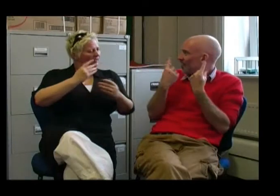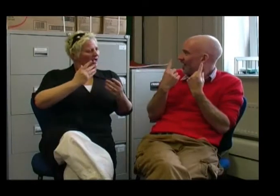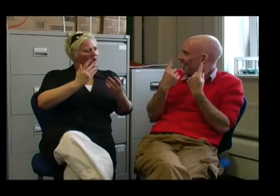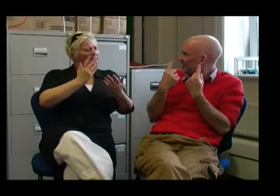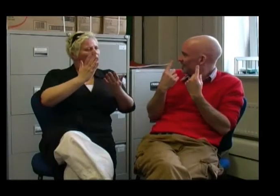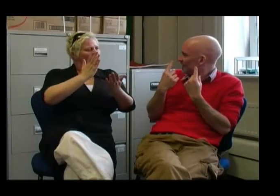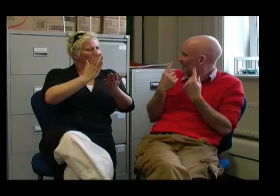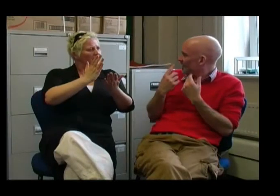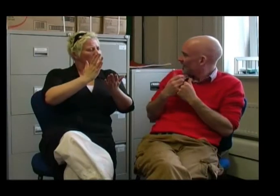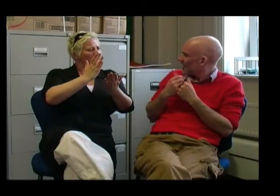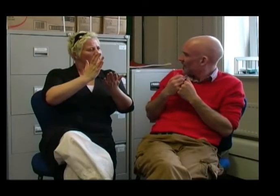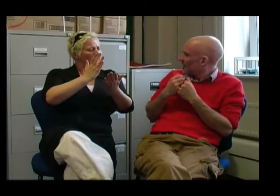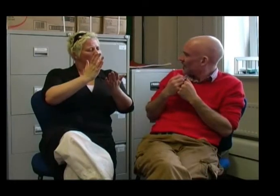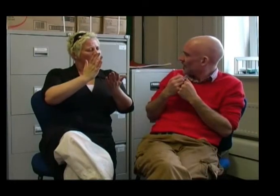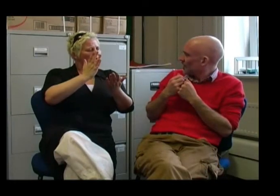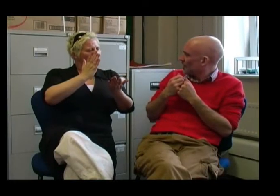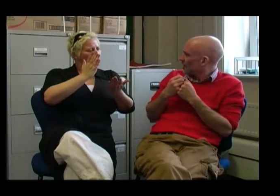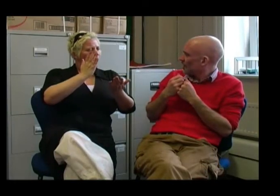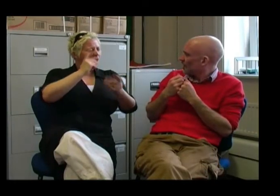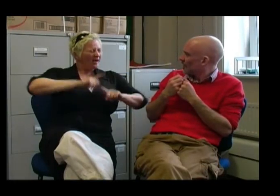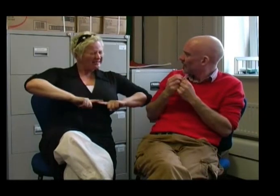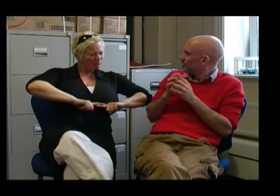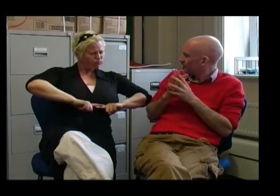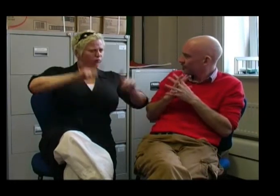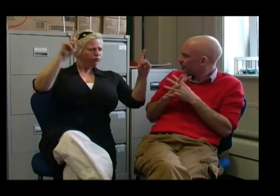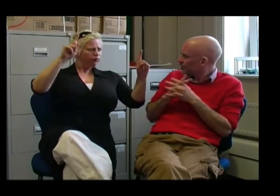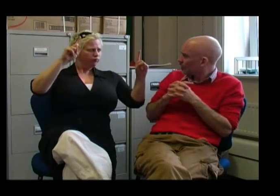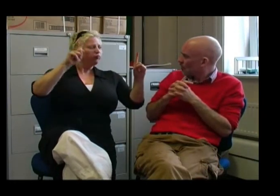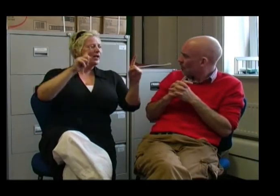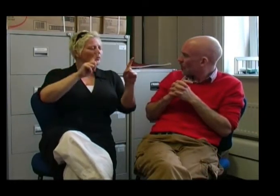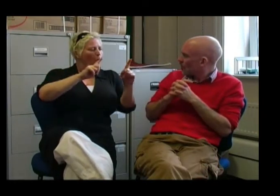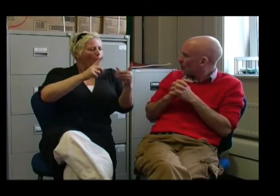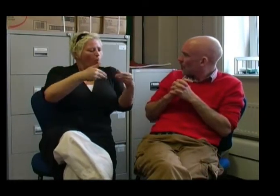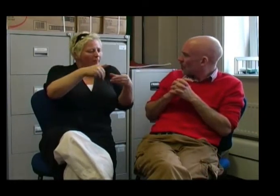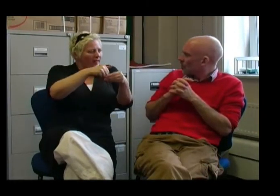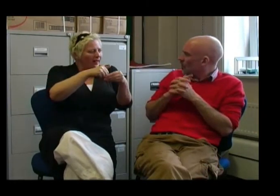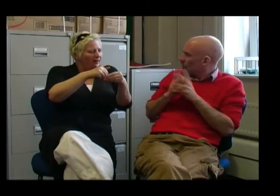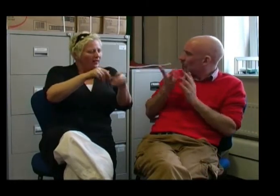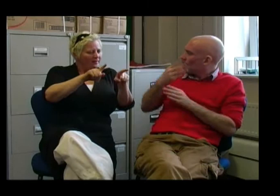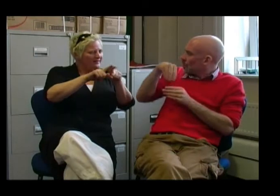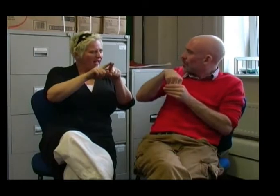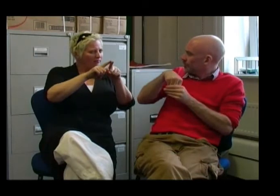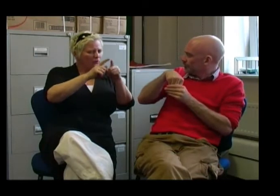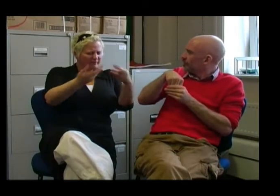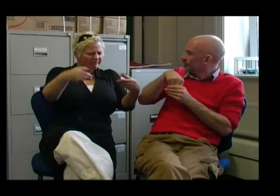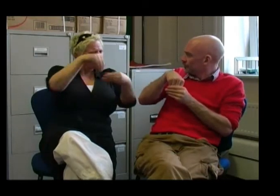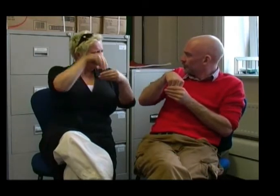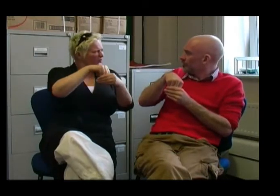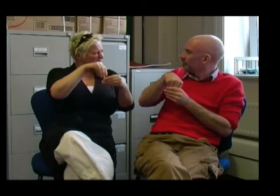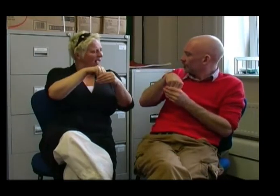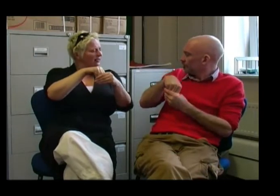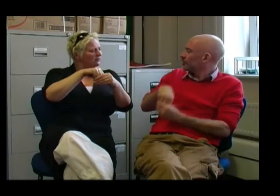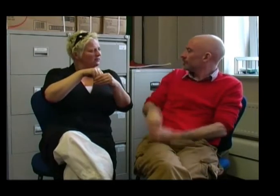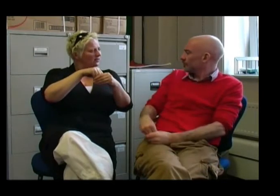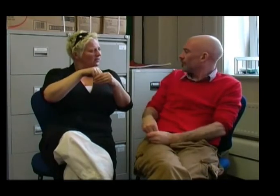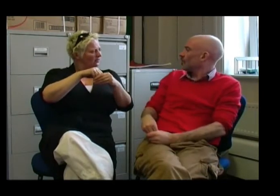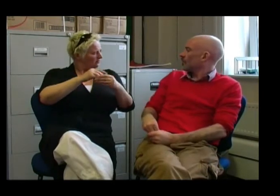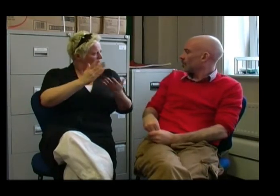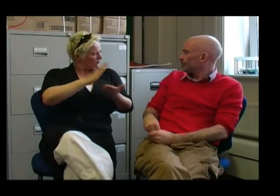Are they going to realise that it's two different stories going on at the same time? It's not so different, it's not like two